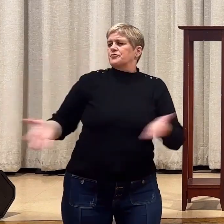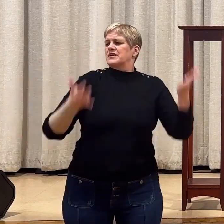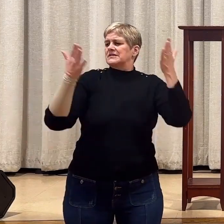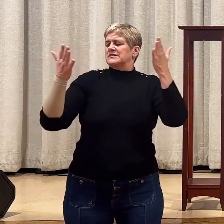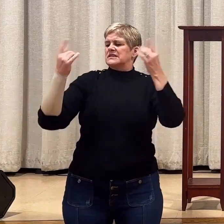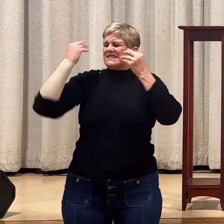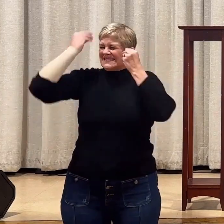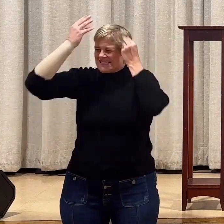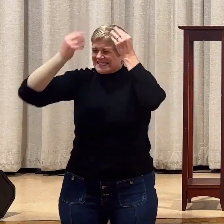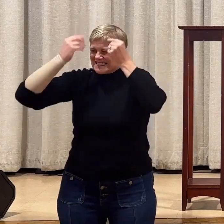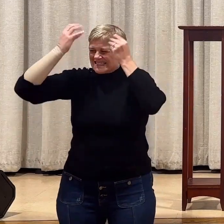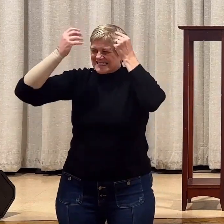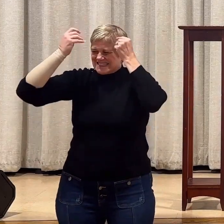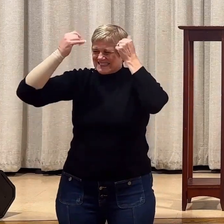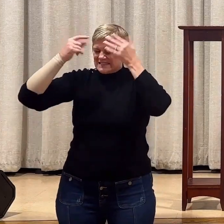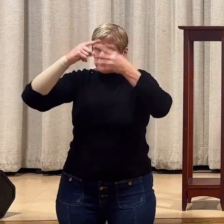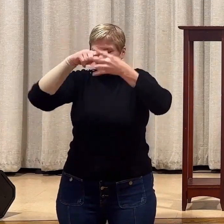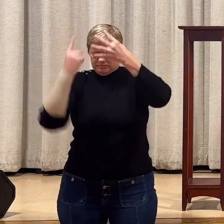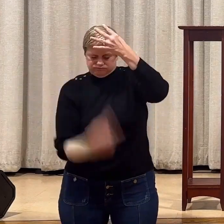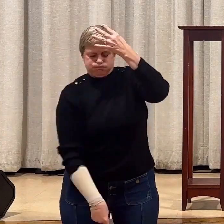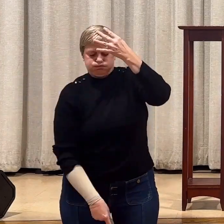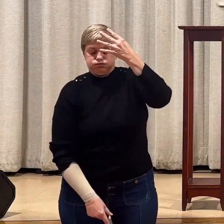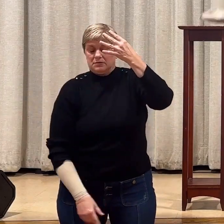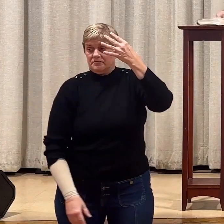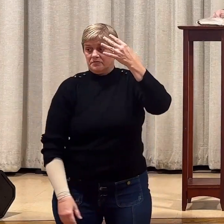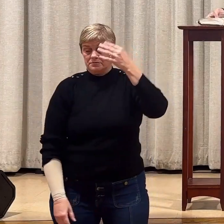think upon these things.